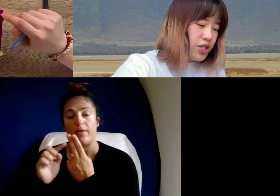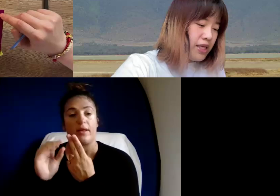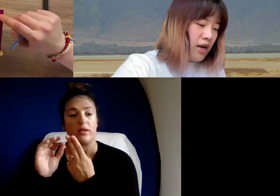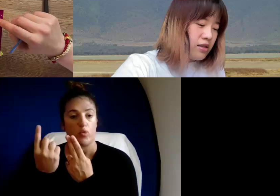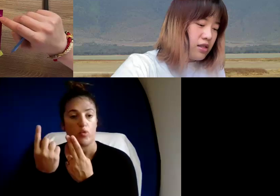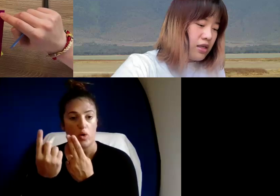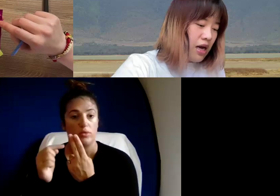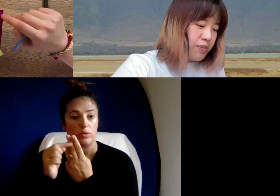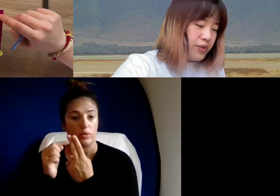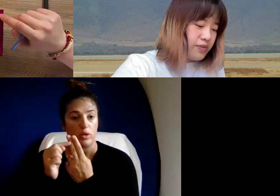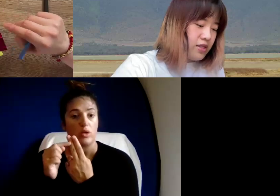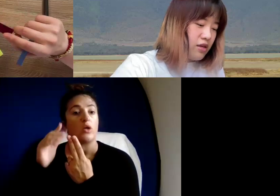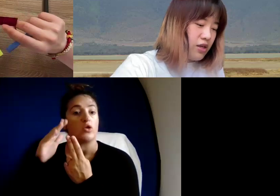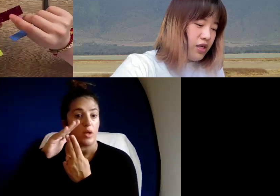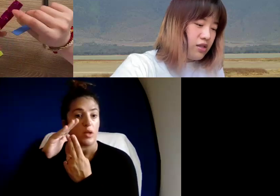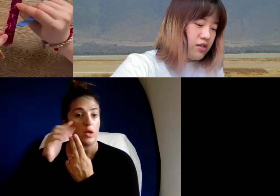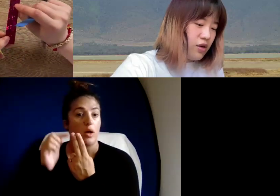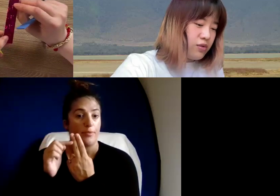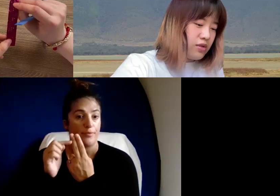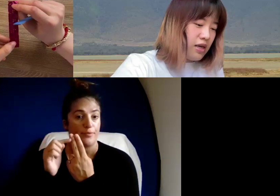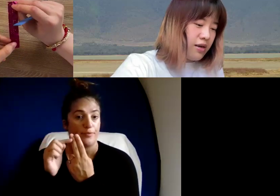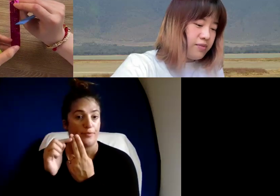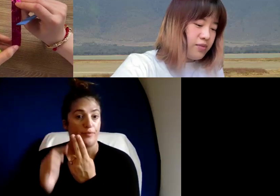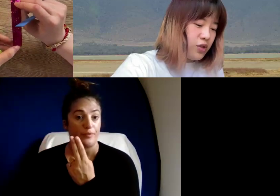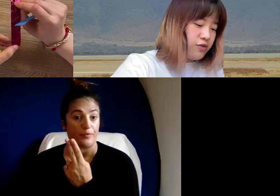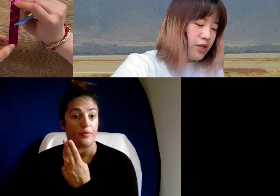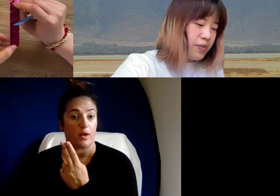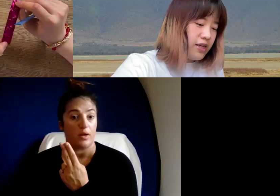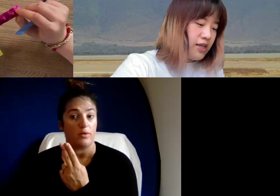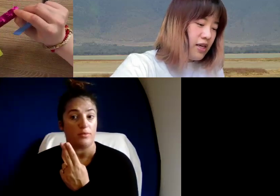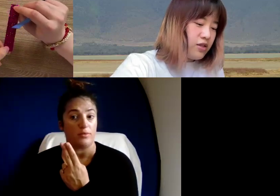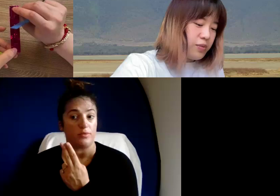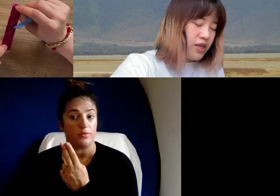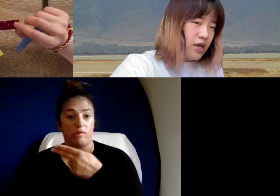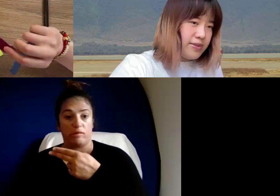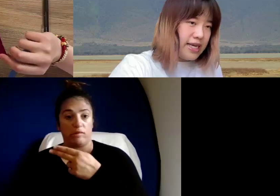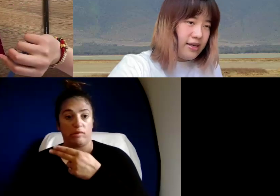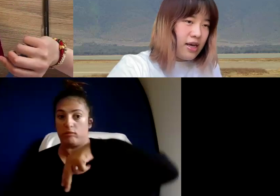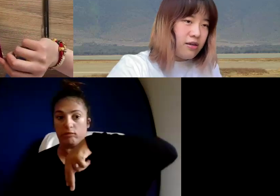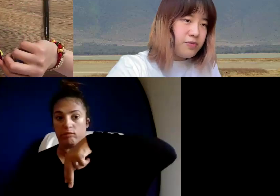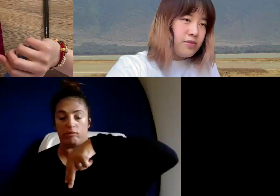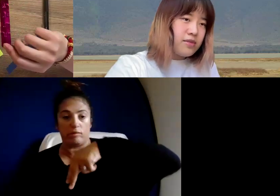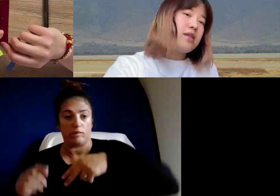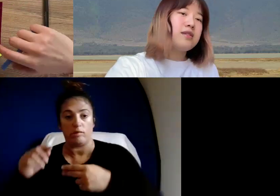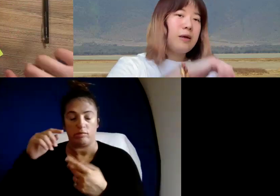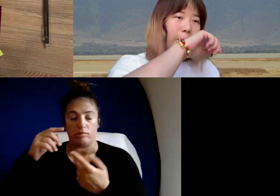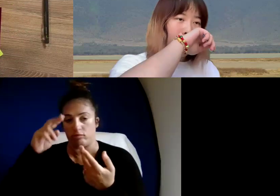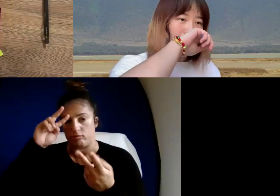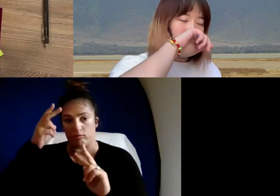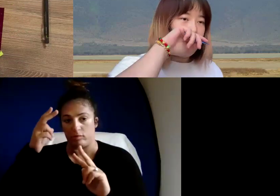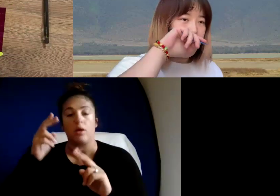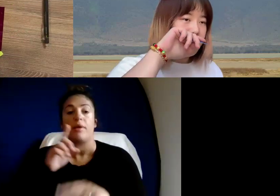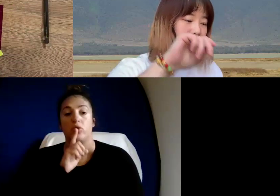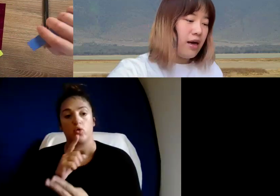this should be on the top. So don't flip it, don't put it upside down.